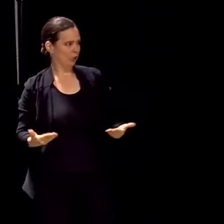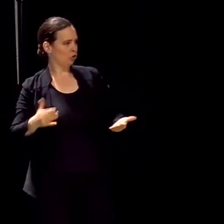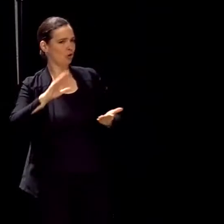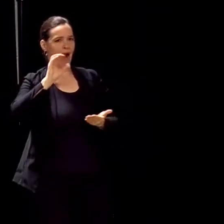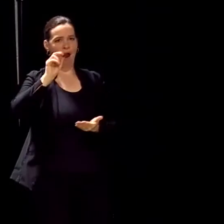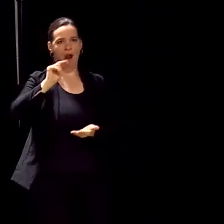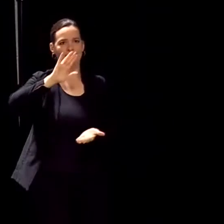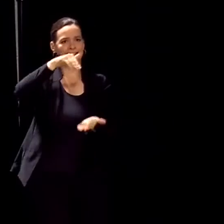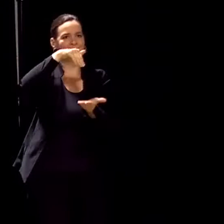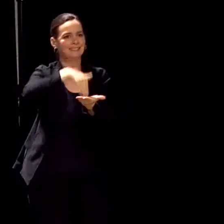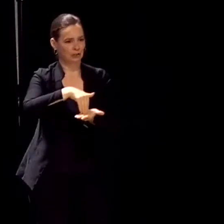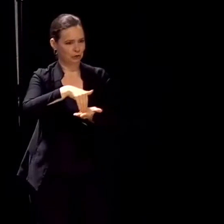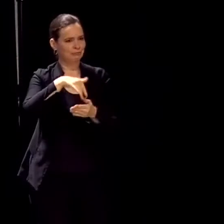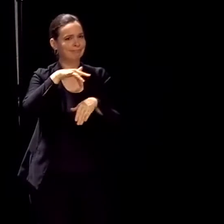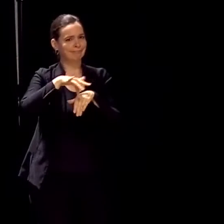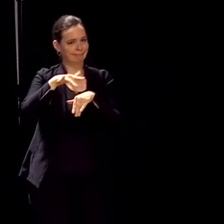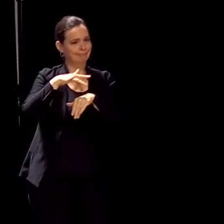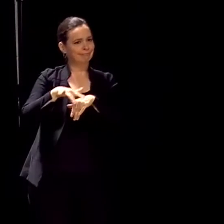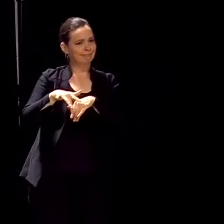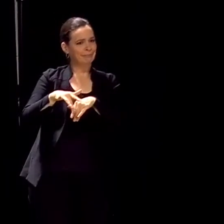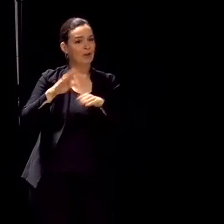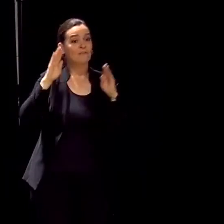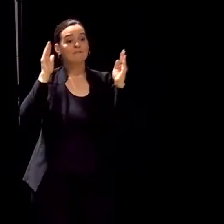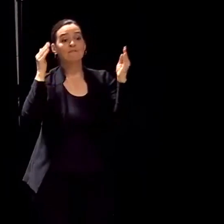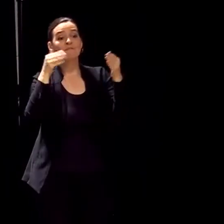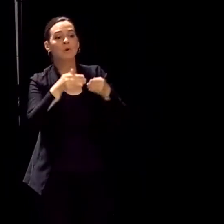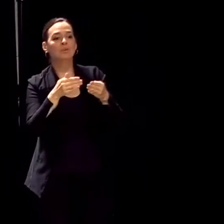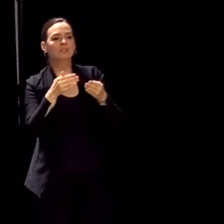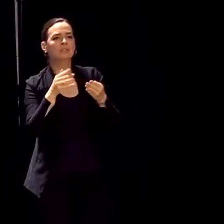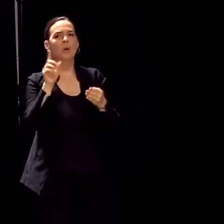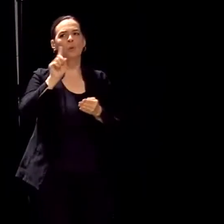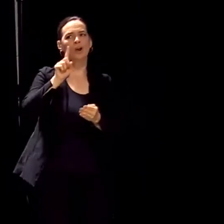hospitality industry. So this is